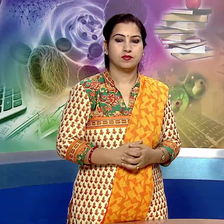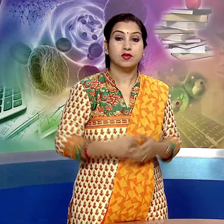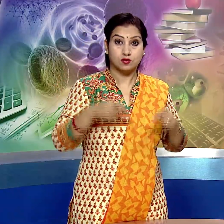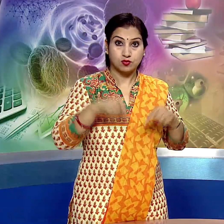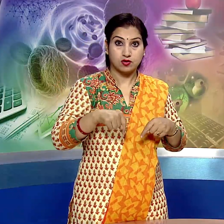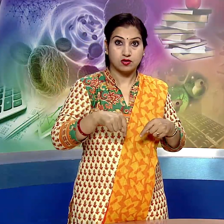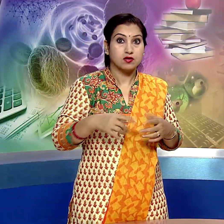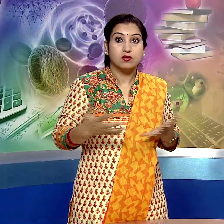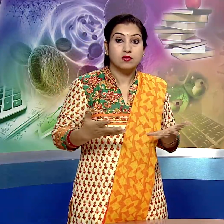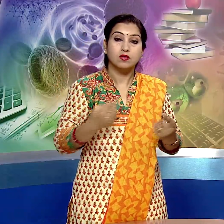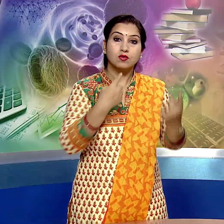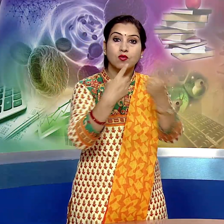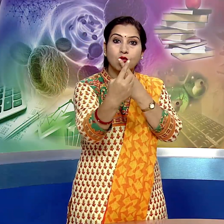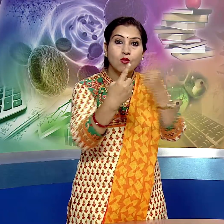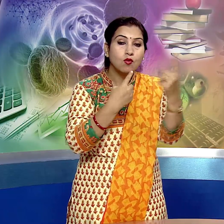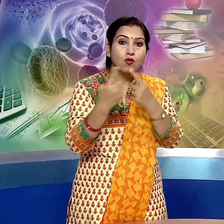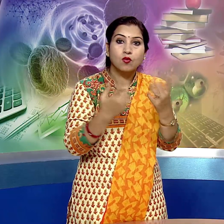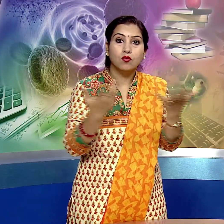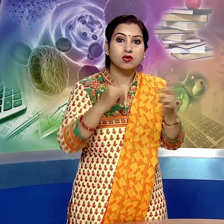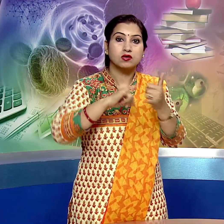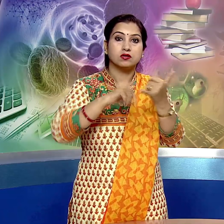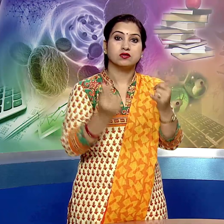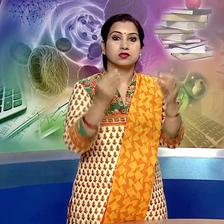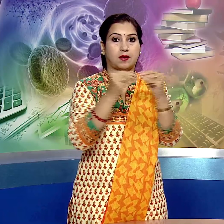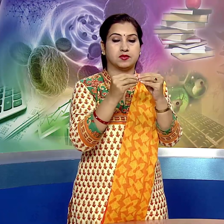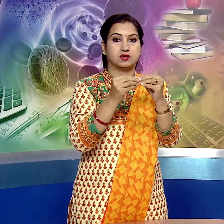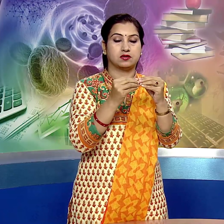Today, we are going to discuss the subject Home Science.